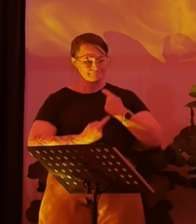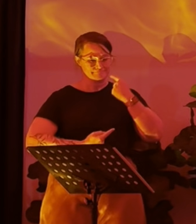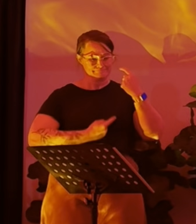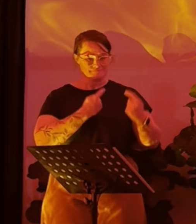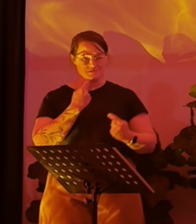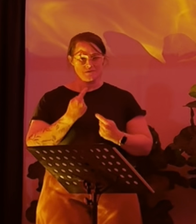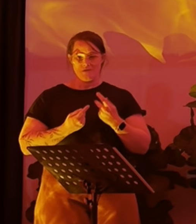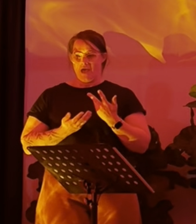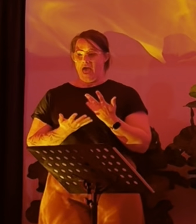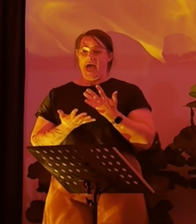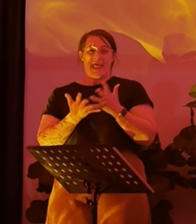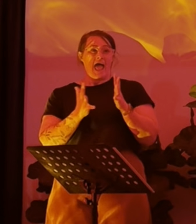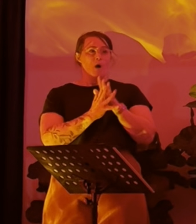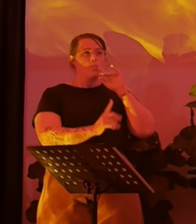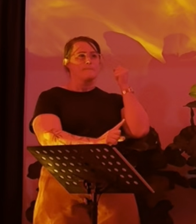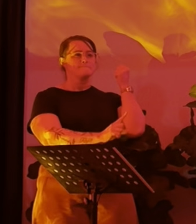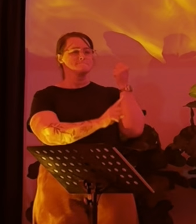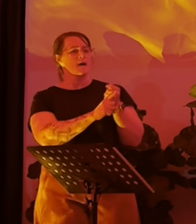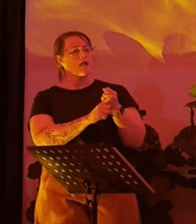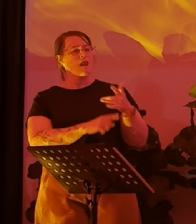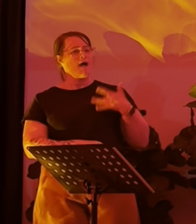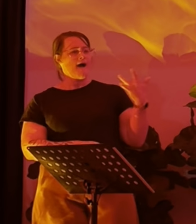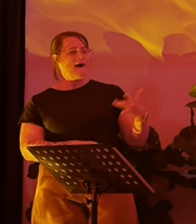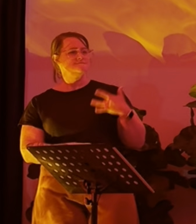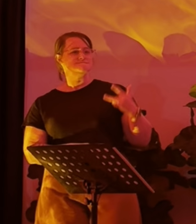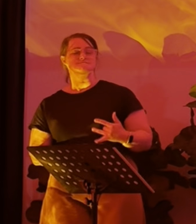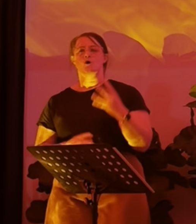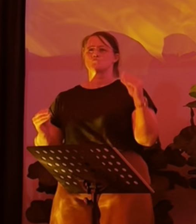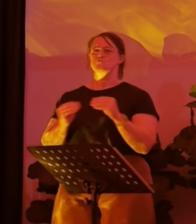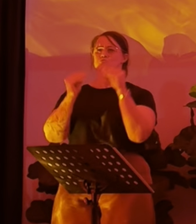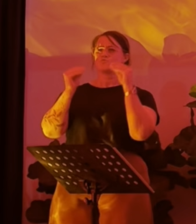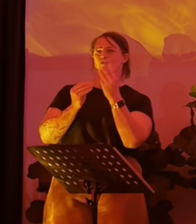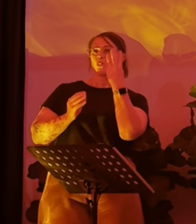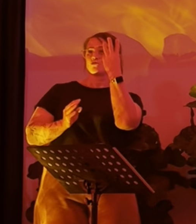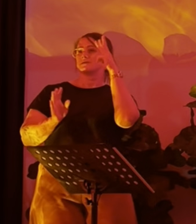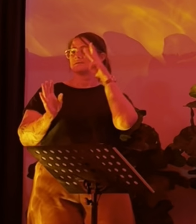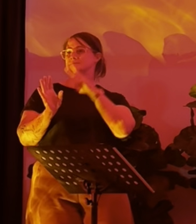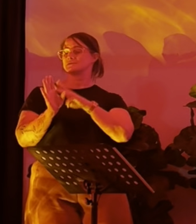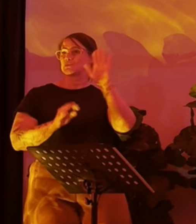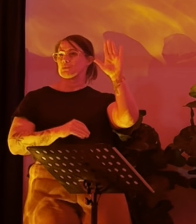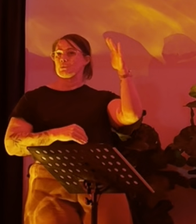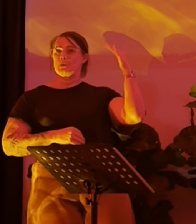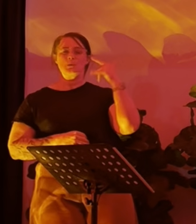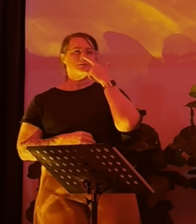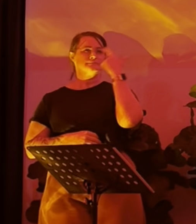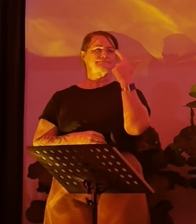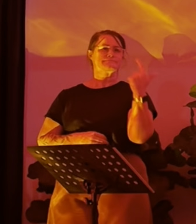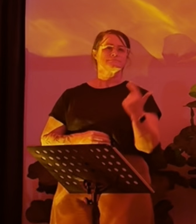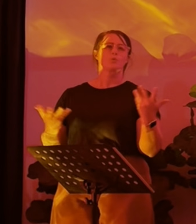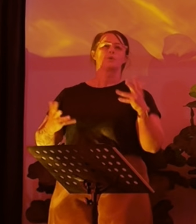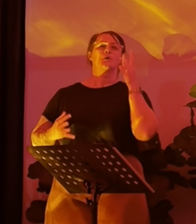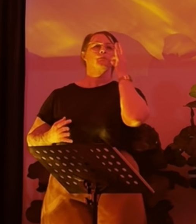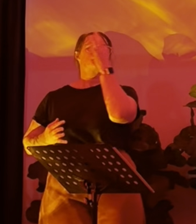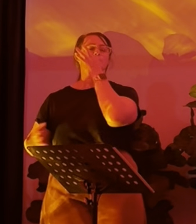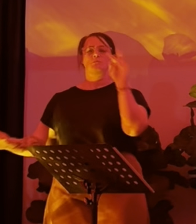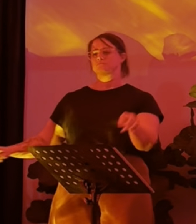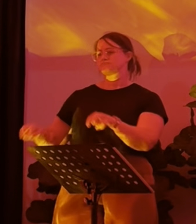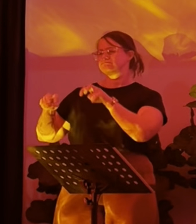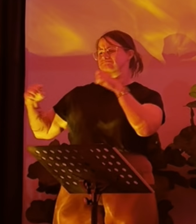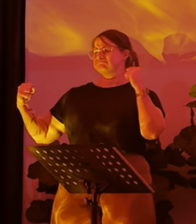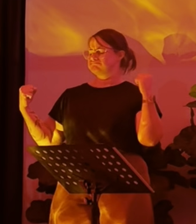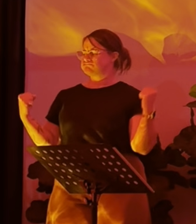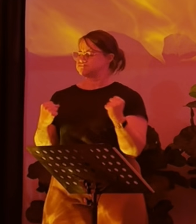it's about to disturb your very way of life. Boy, it's been 3 years since we first kissed, 17 years old. Park bench up in the blistering